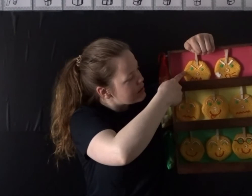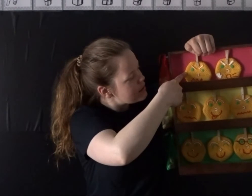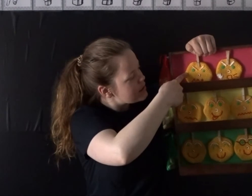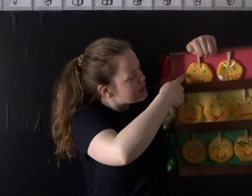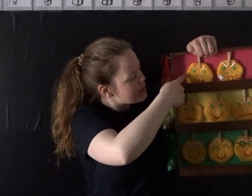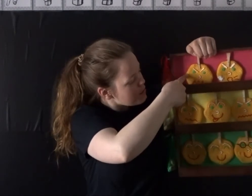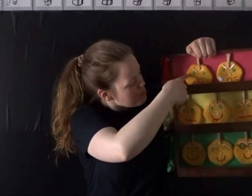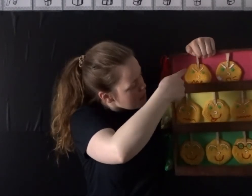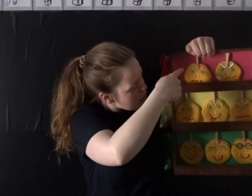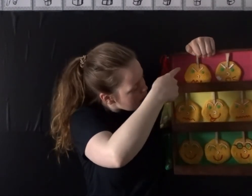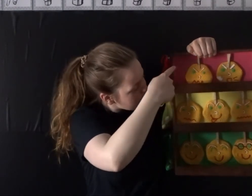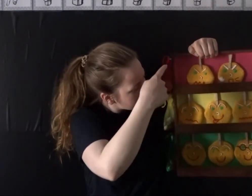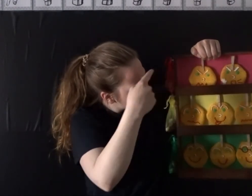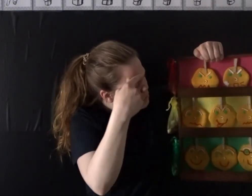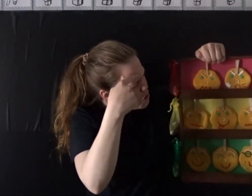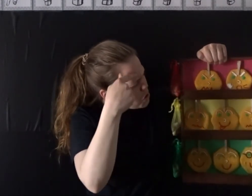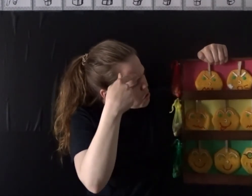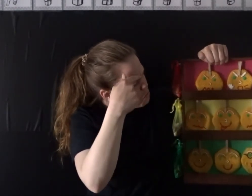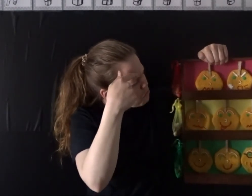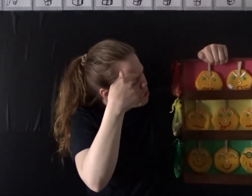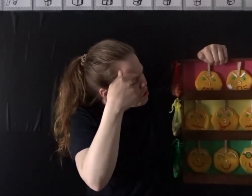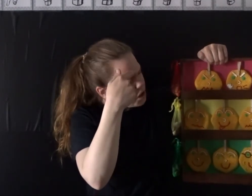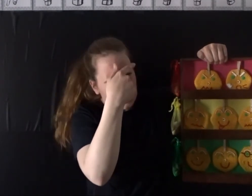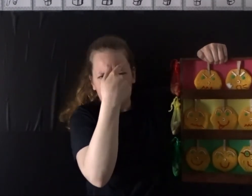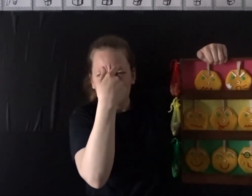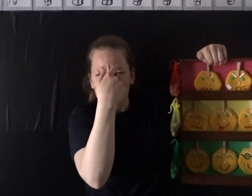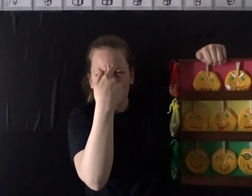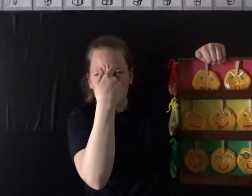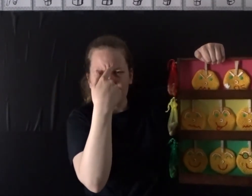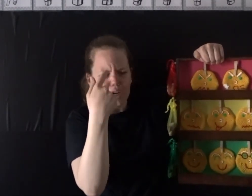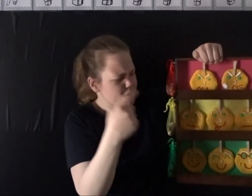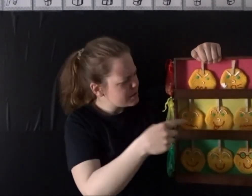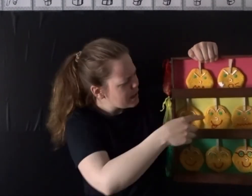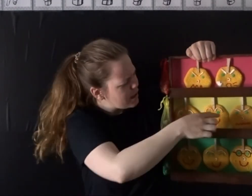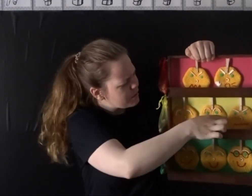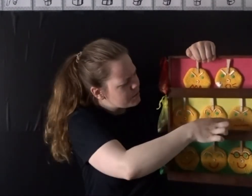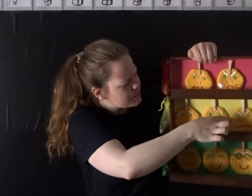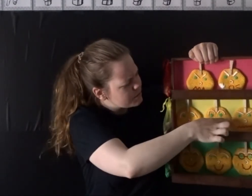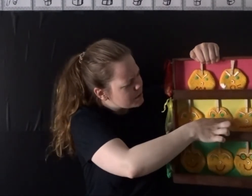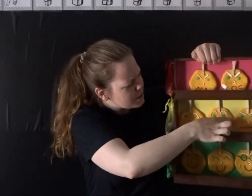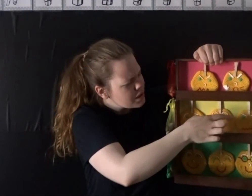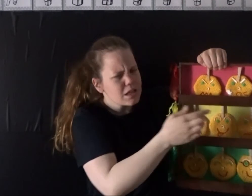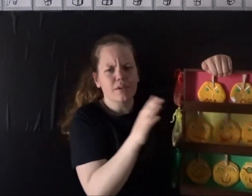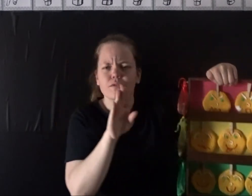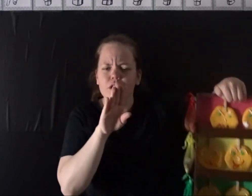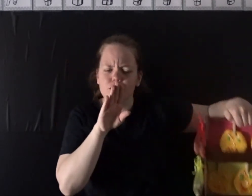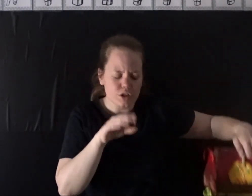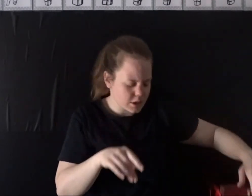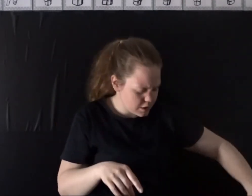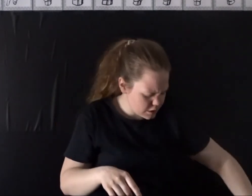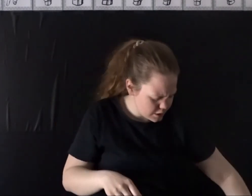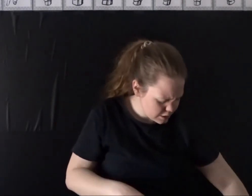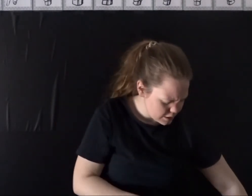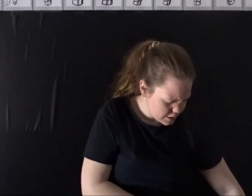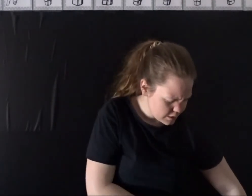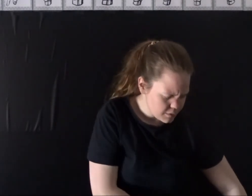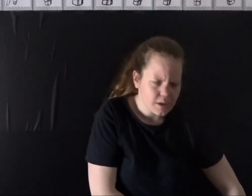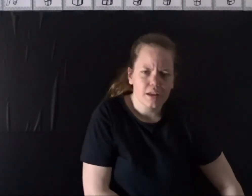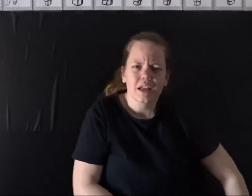is mad. We've got our eyebrows down. Same with frustrated. I